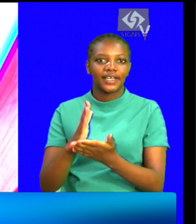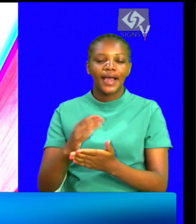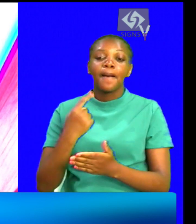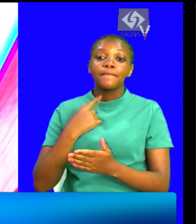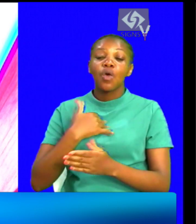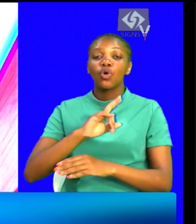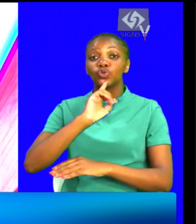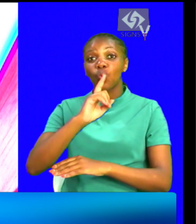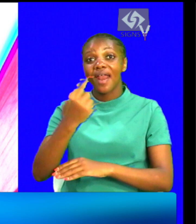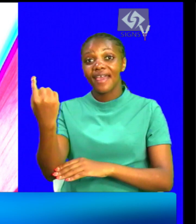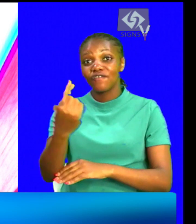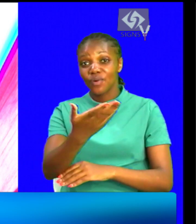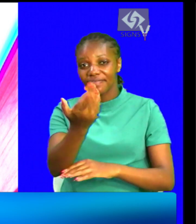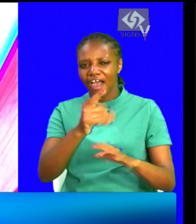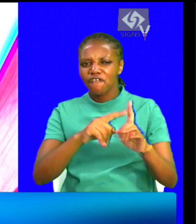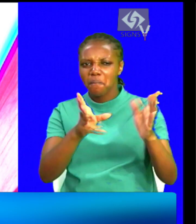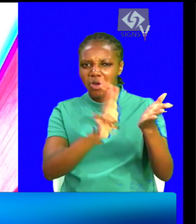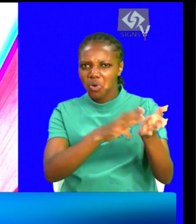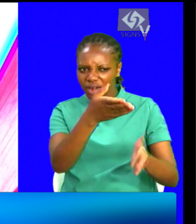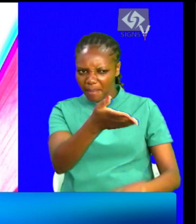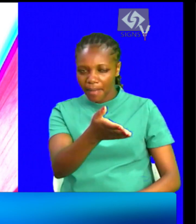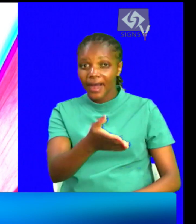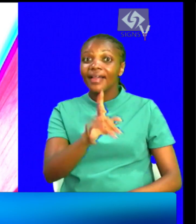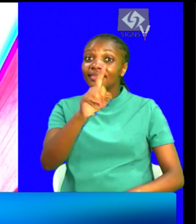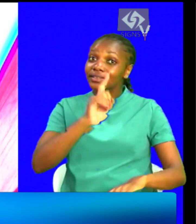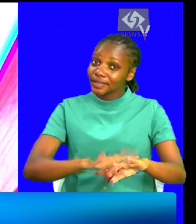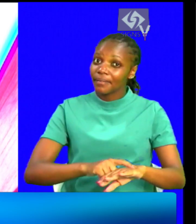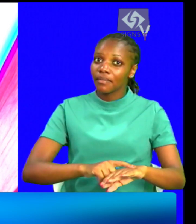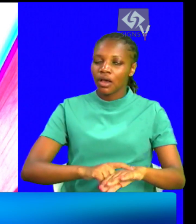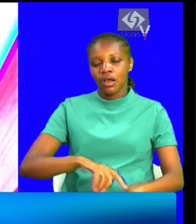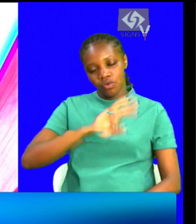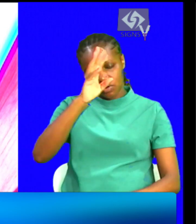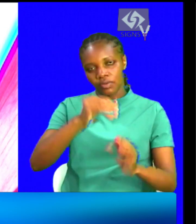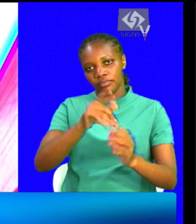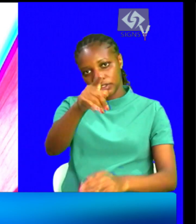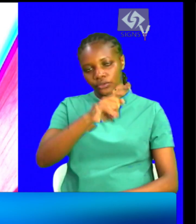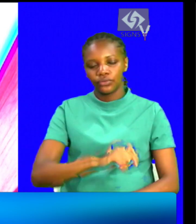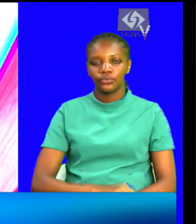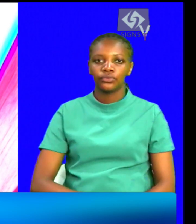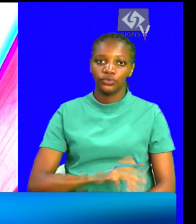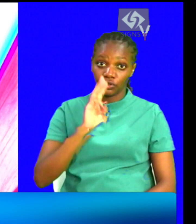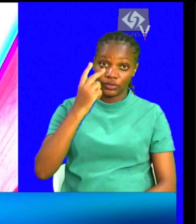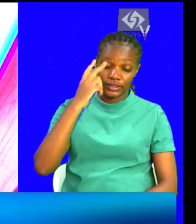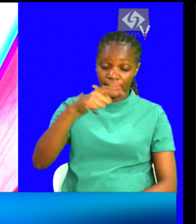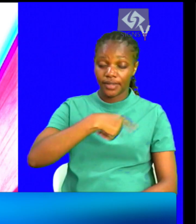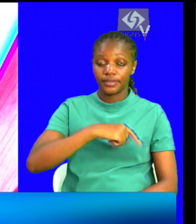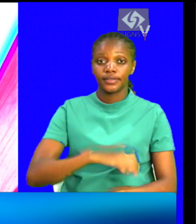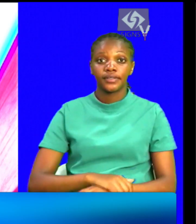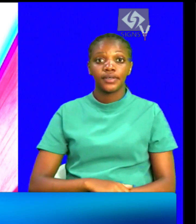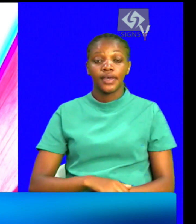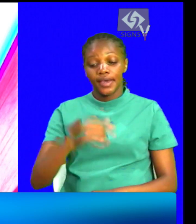sector. We want to give them a warning from Migori that this time round tutaonana na nyinyi macho kwa